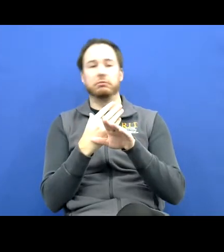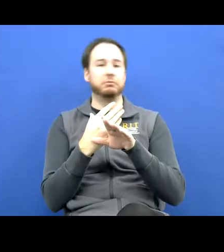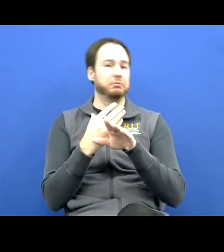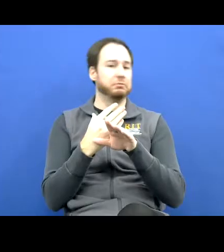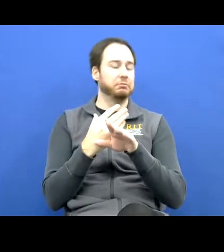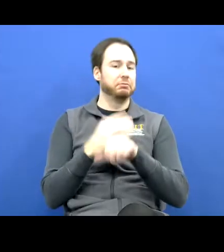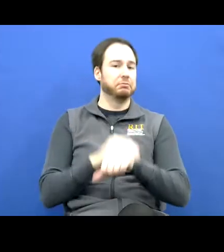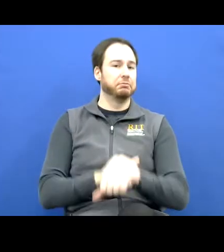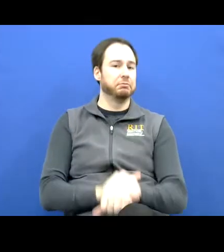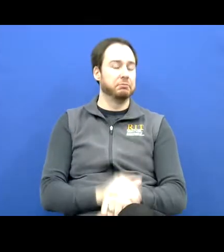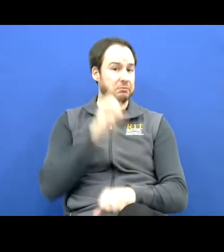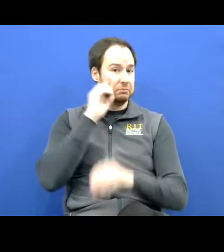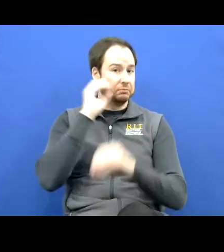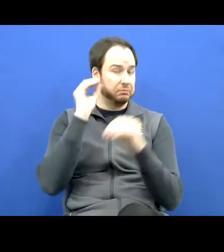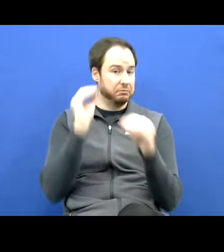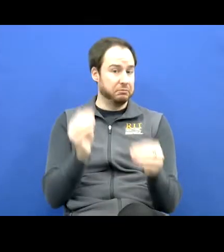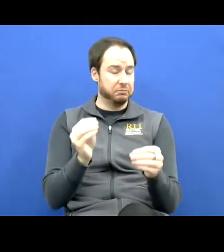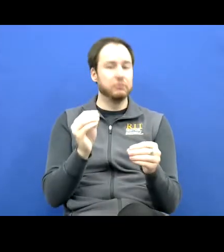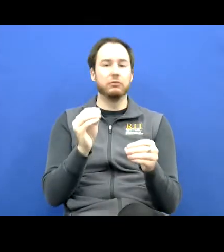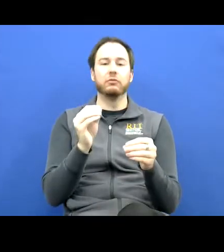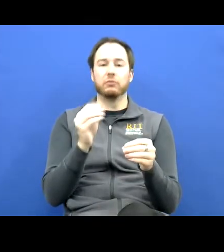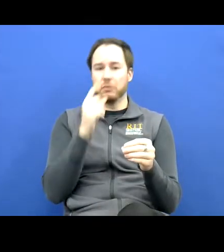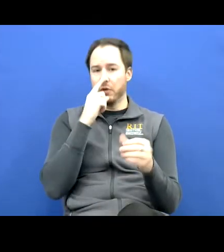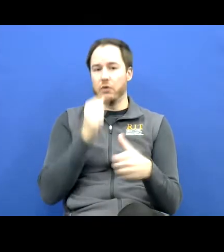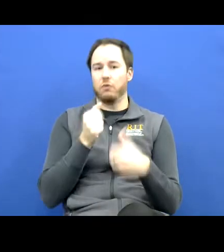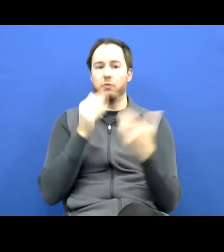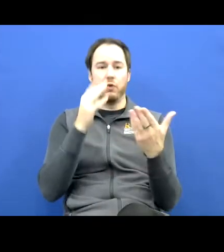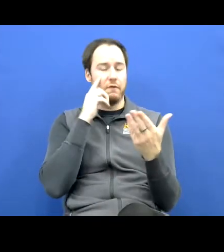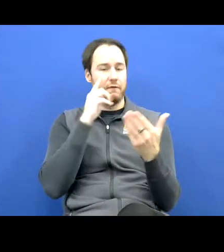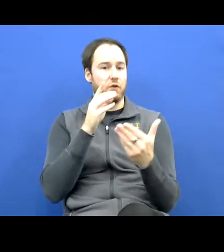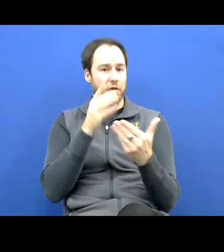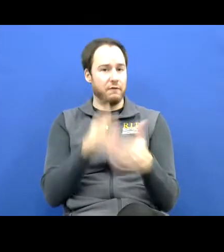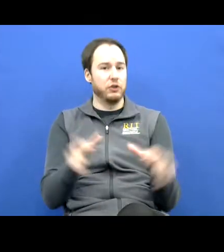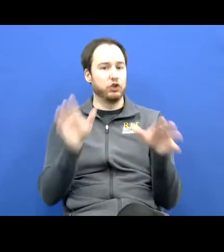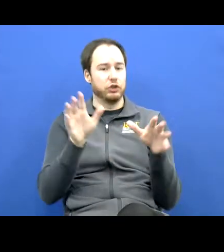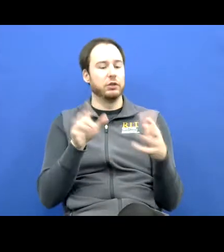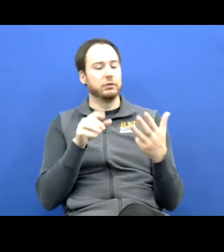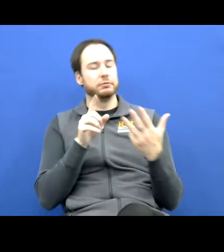Then hearing and seeing none, can I get a motion to adjourn? So moved.